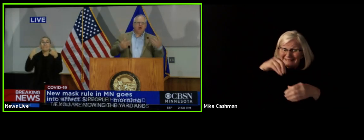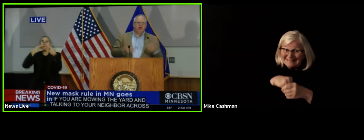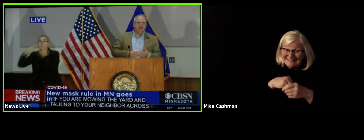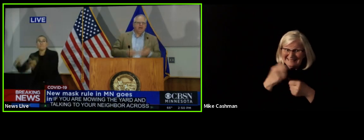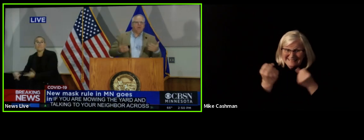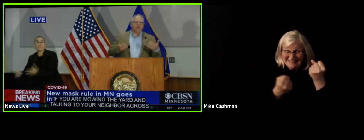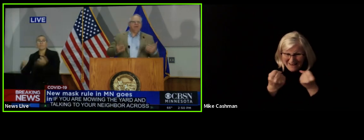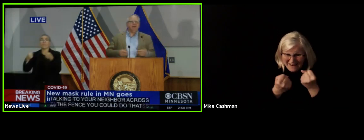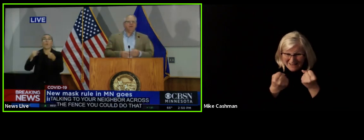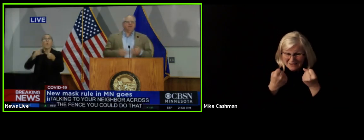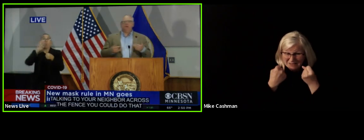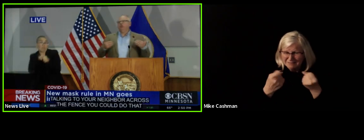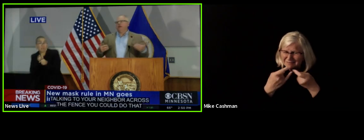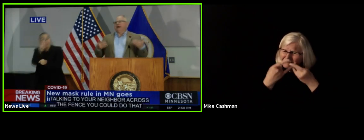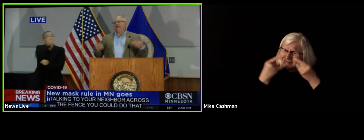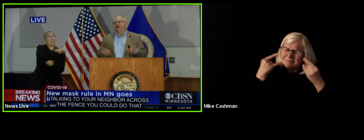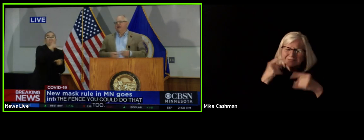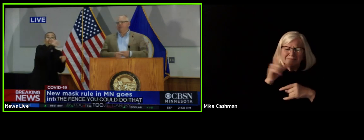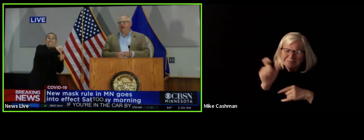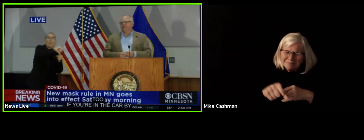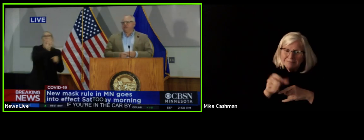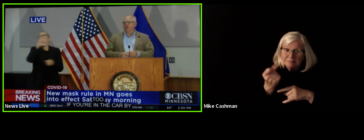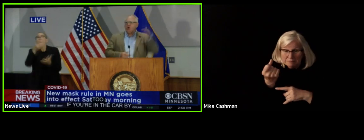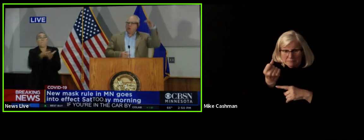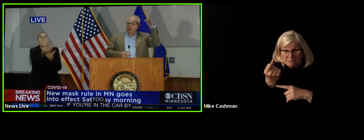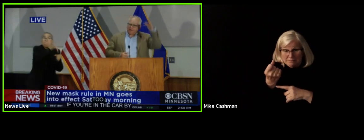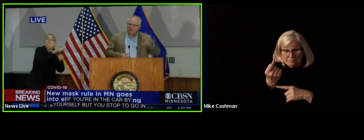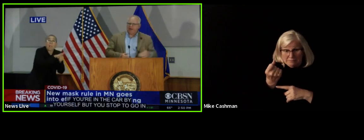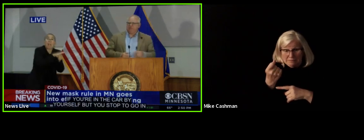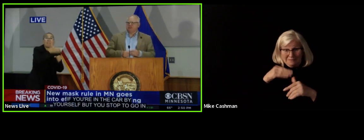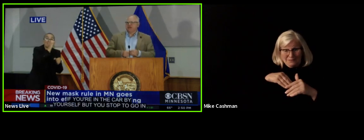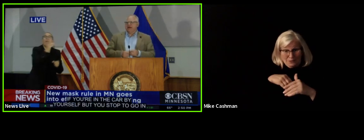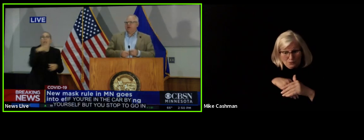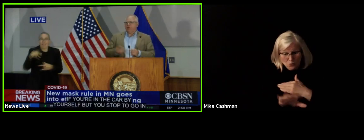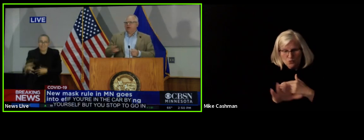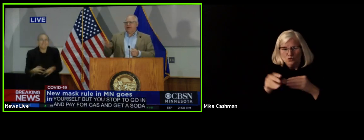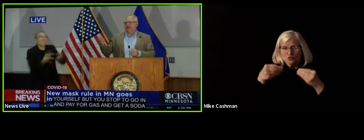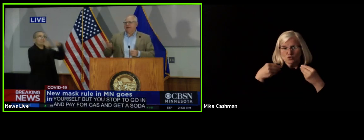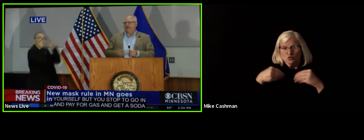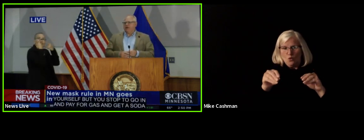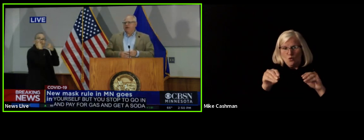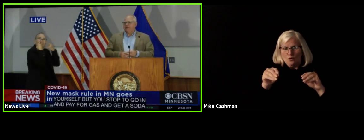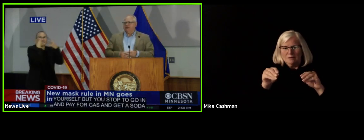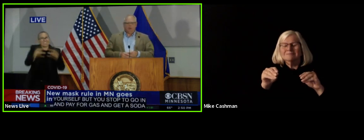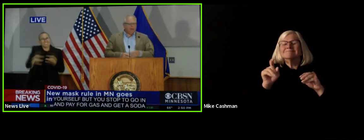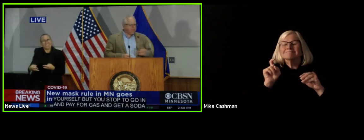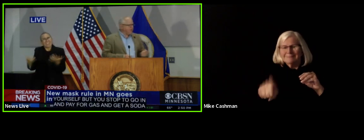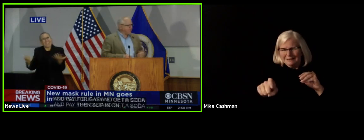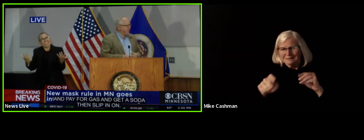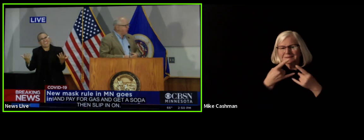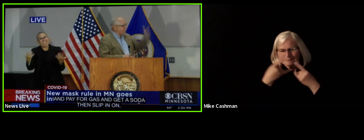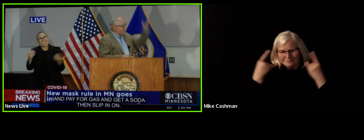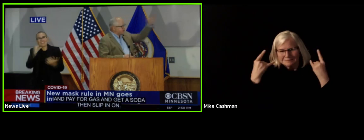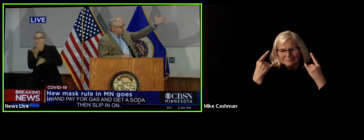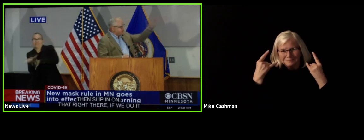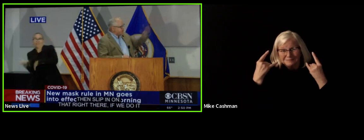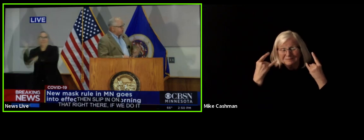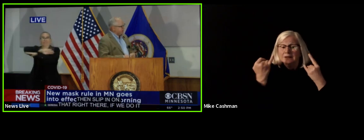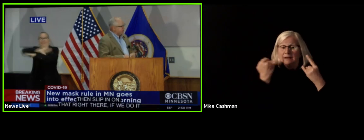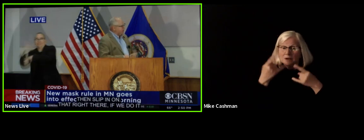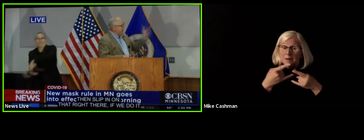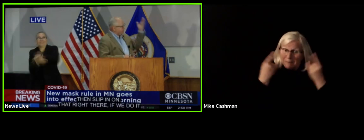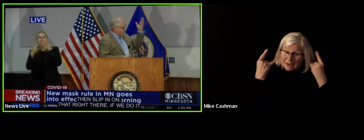on. That right there, if we do that at that compliance level, we're going to bottom this thing out and we're going to get to the other end of this. So I am grateful for the business owners